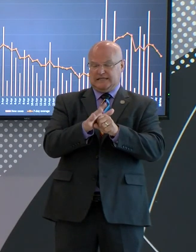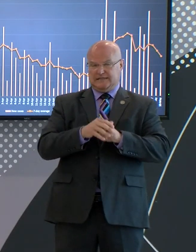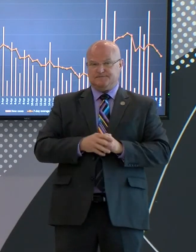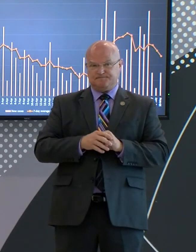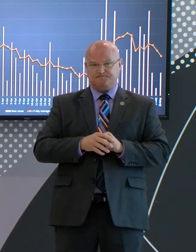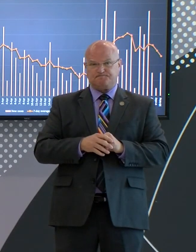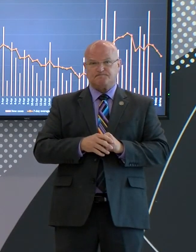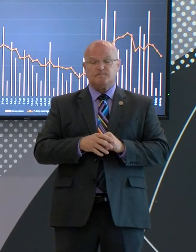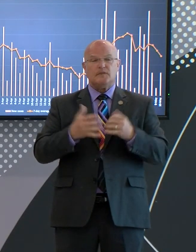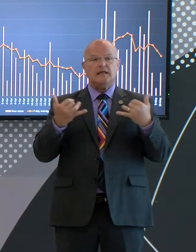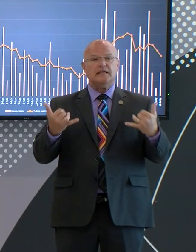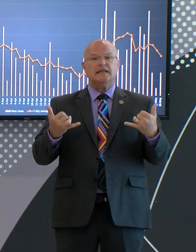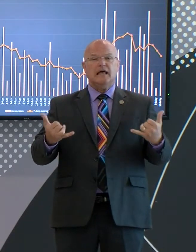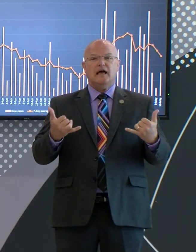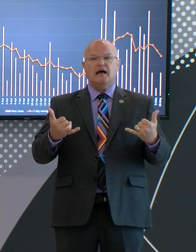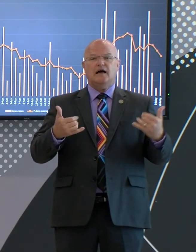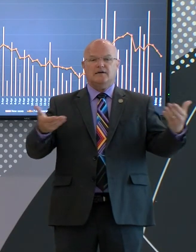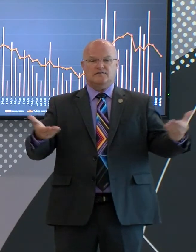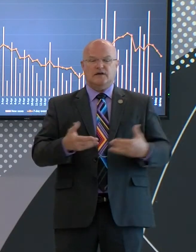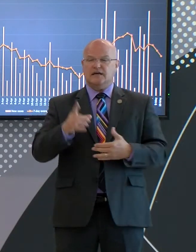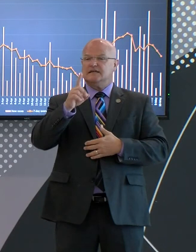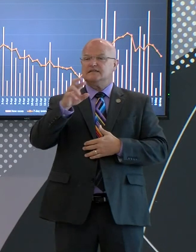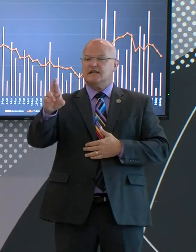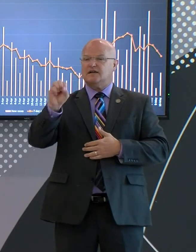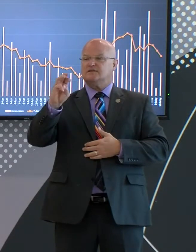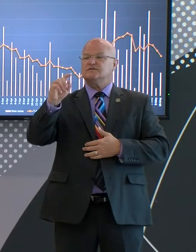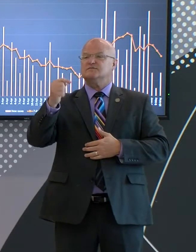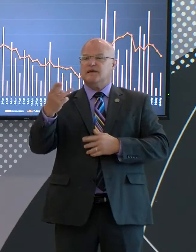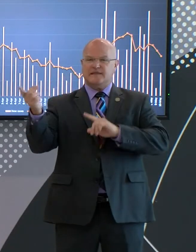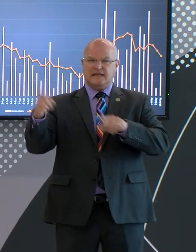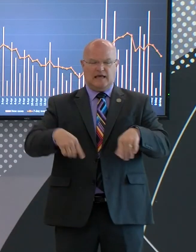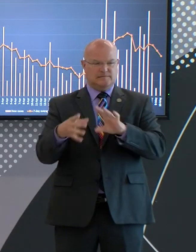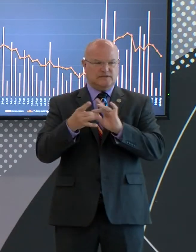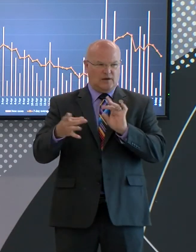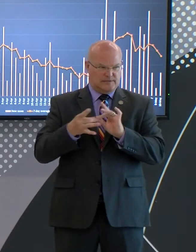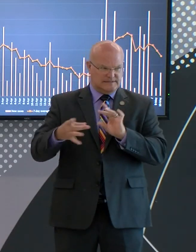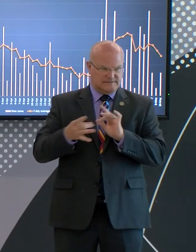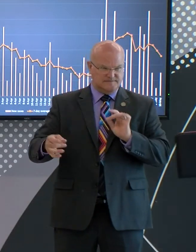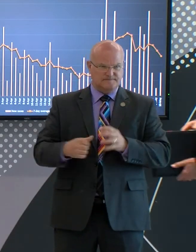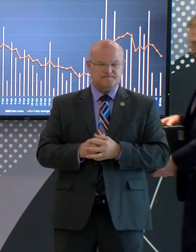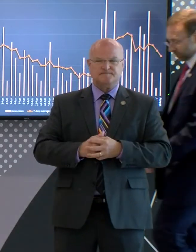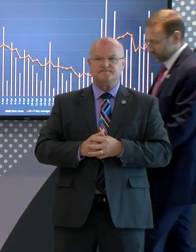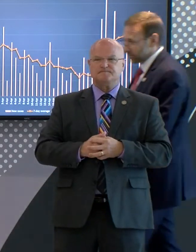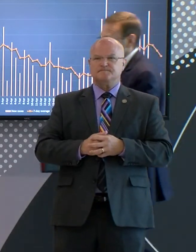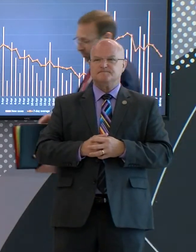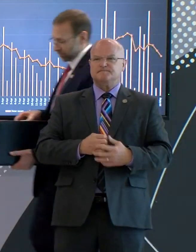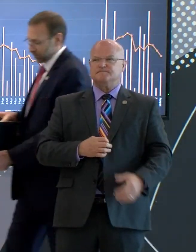COVID-19. And with that, let me invite Dr. Smith to come to make his comments.